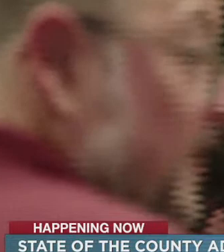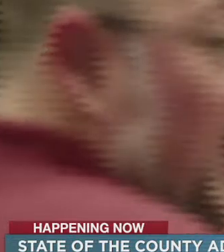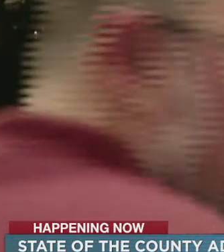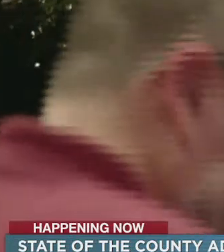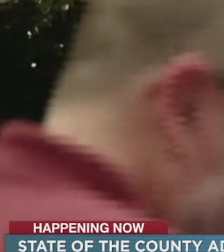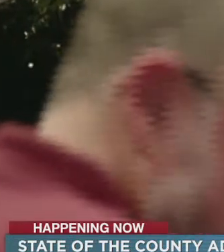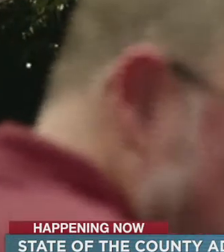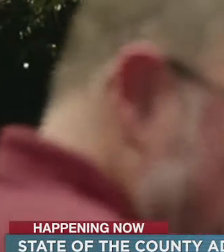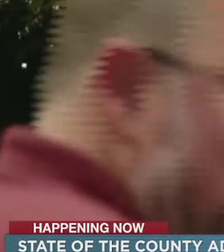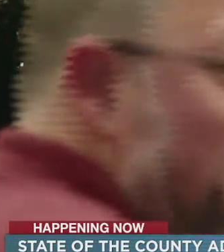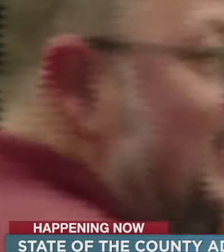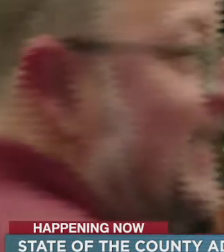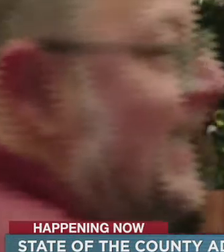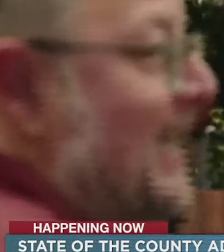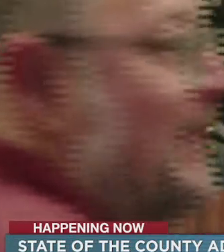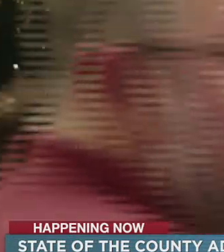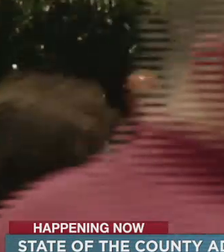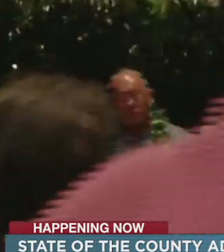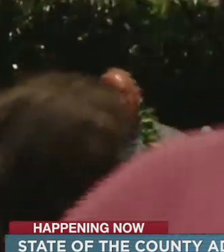kuho